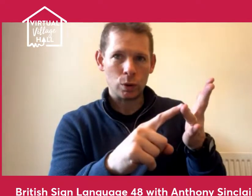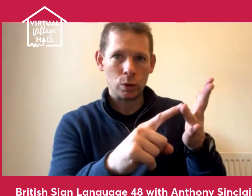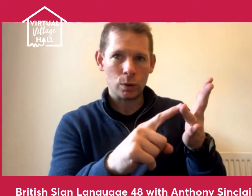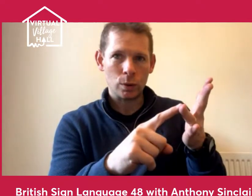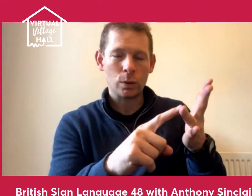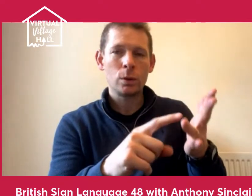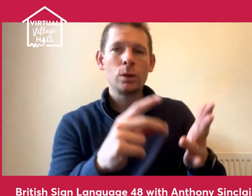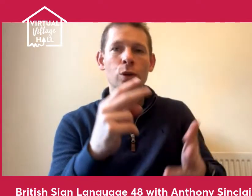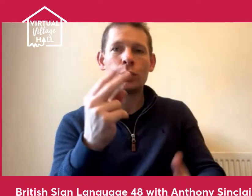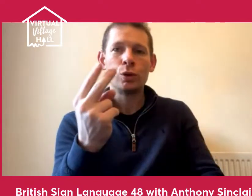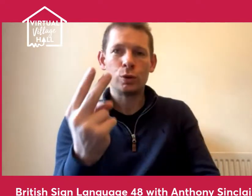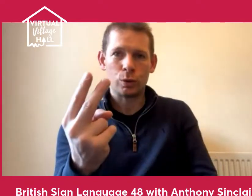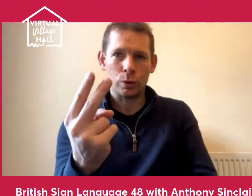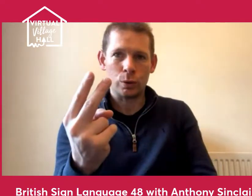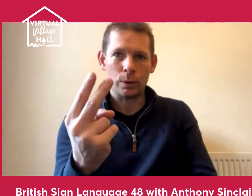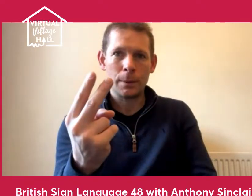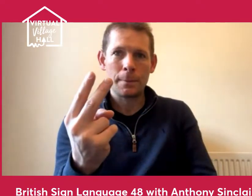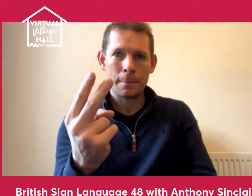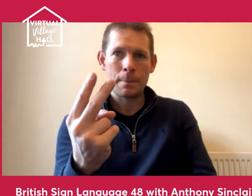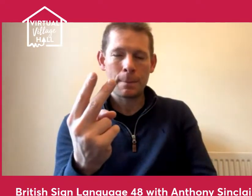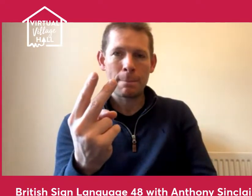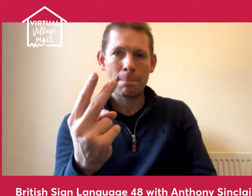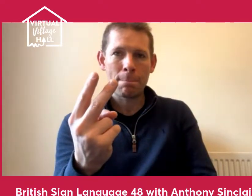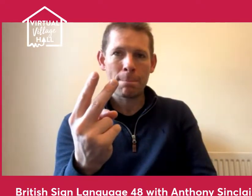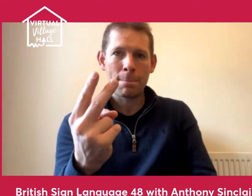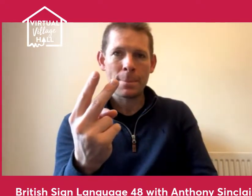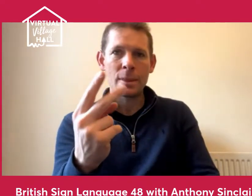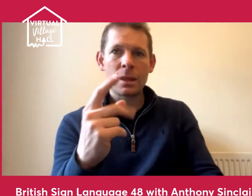2, 1:45,